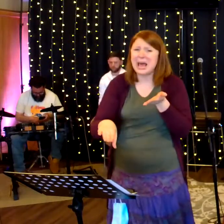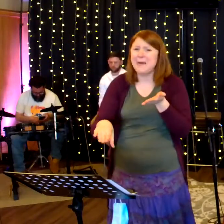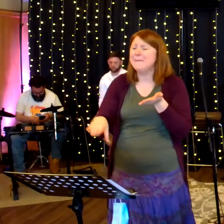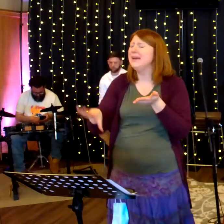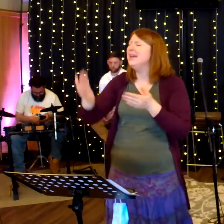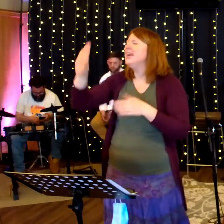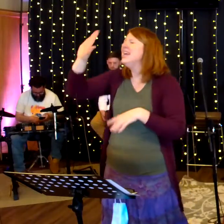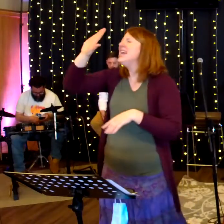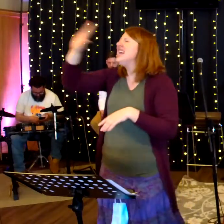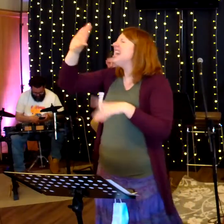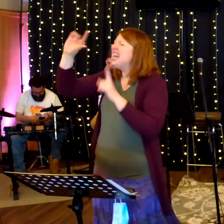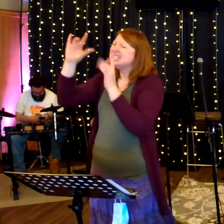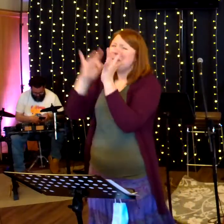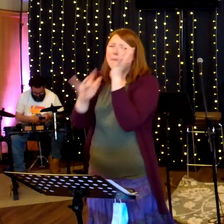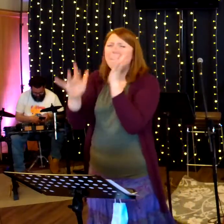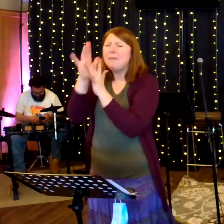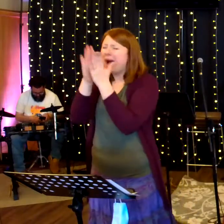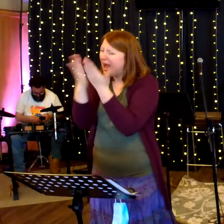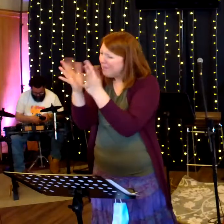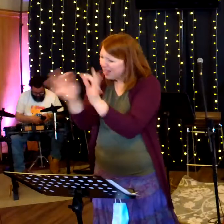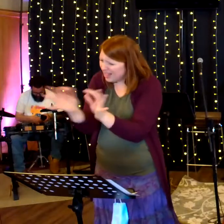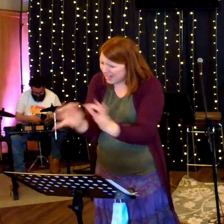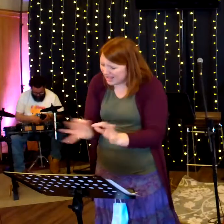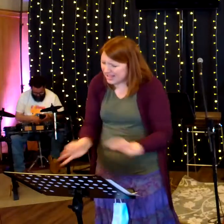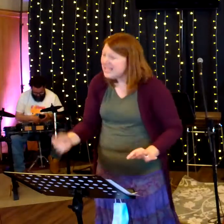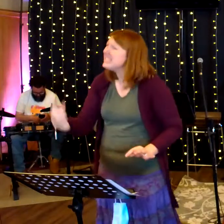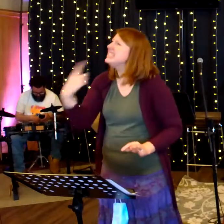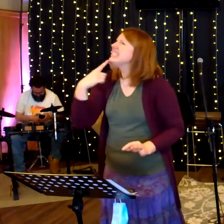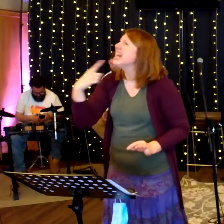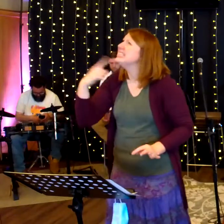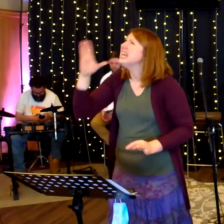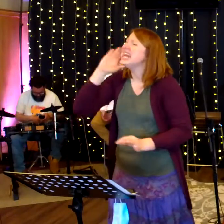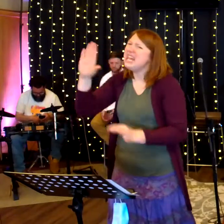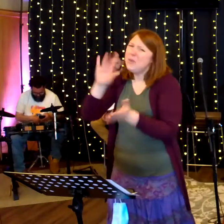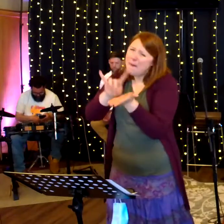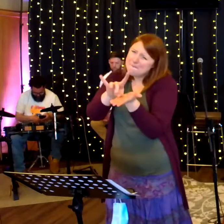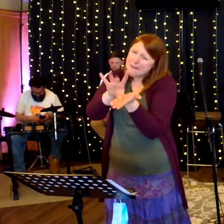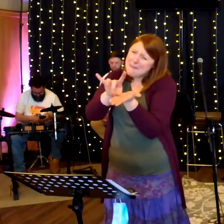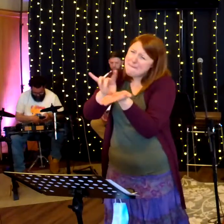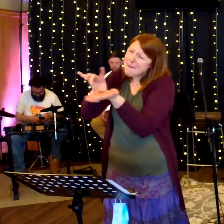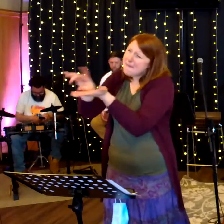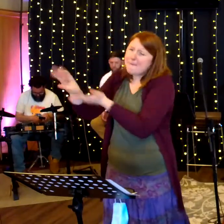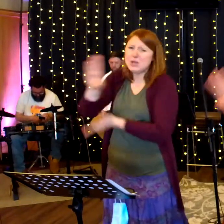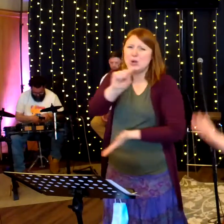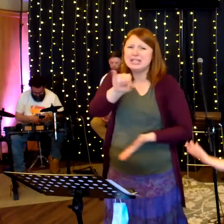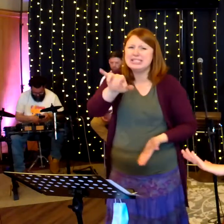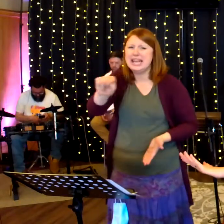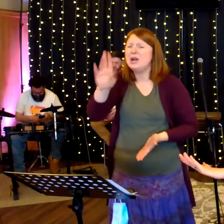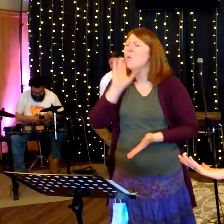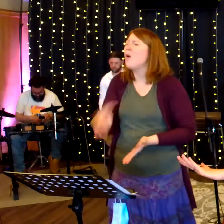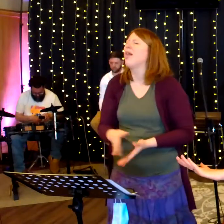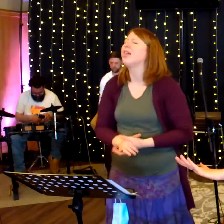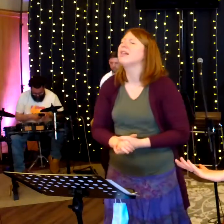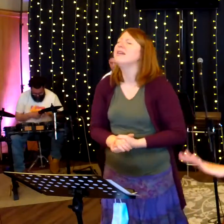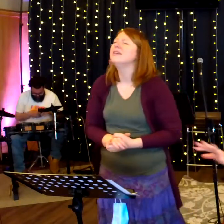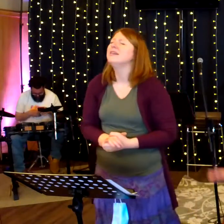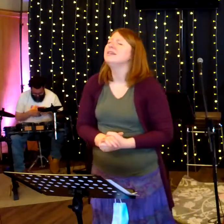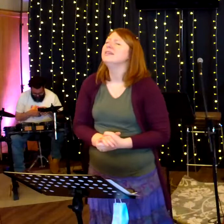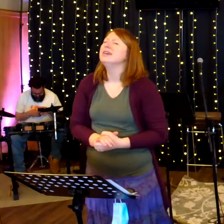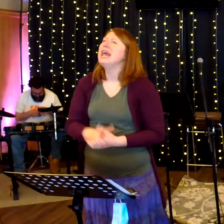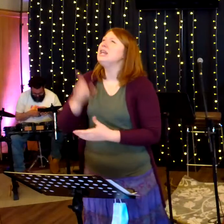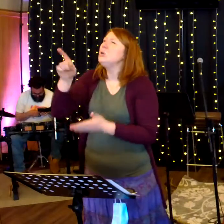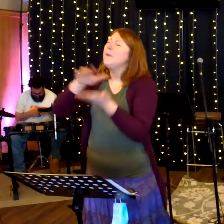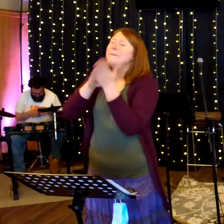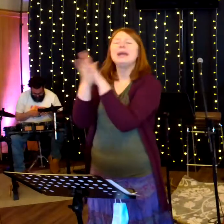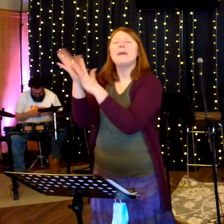word says, his graphos says, that he separates them as far as the east is from the west. And you